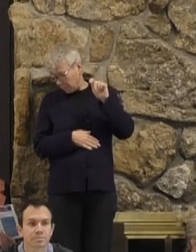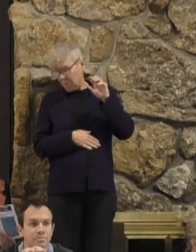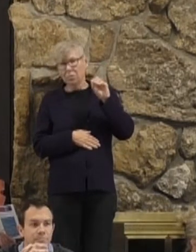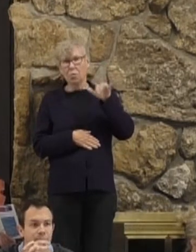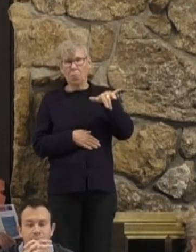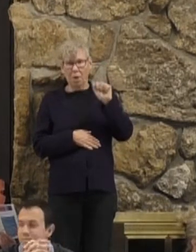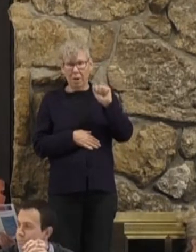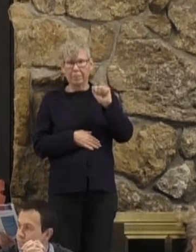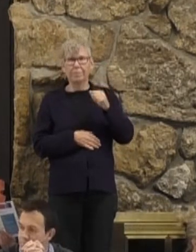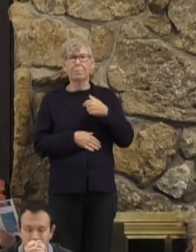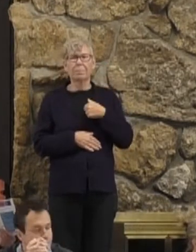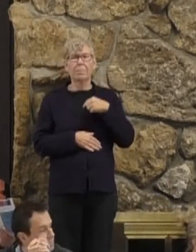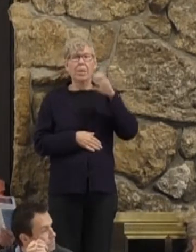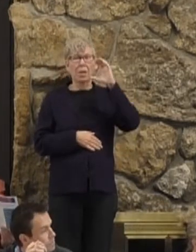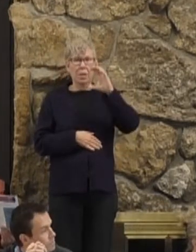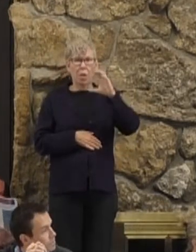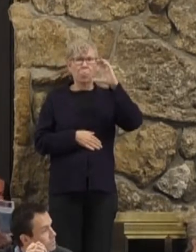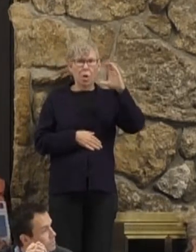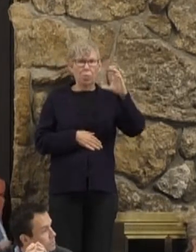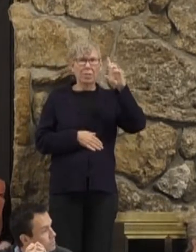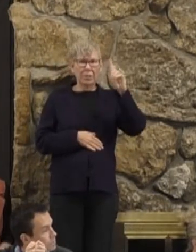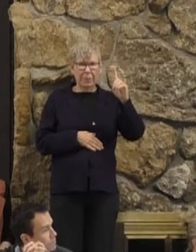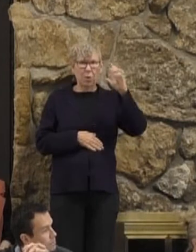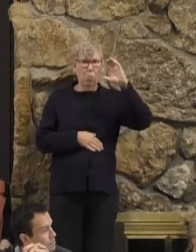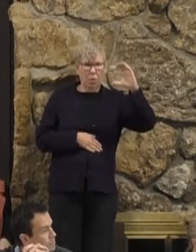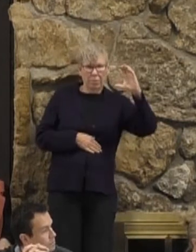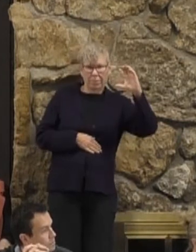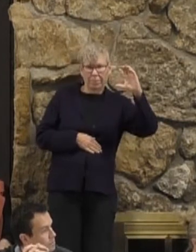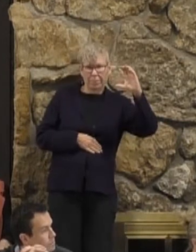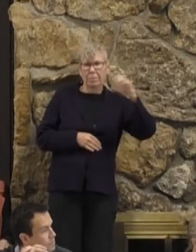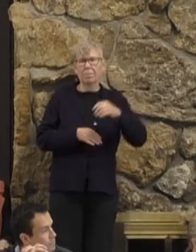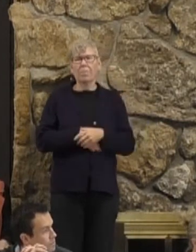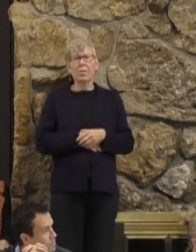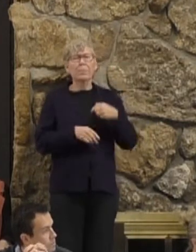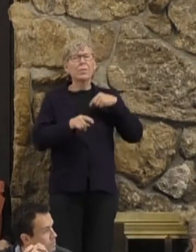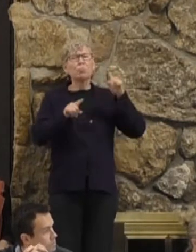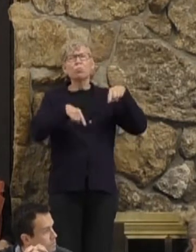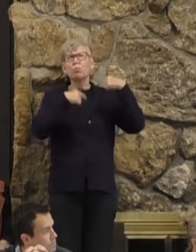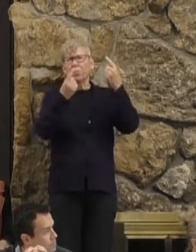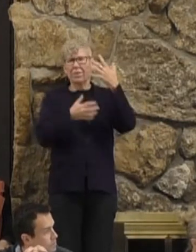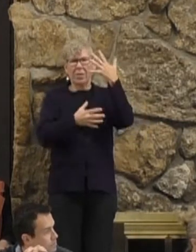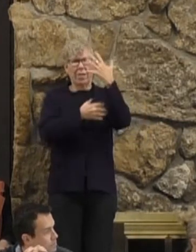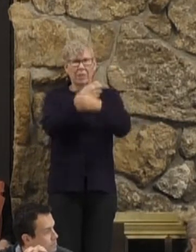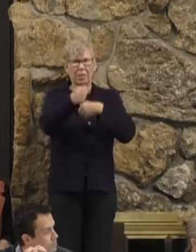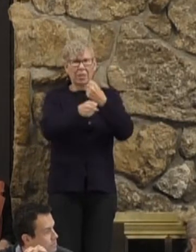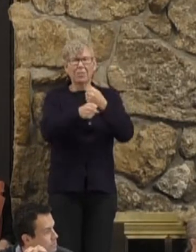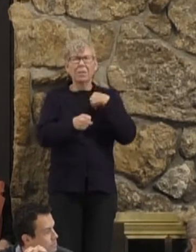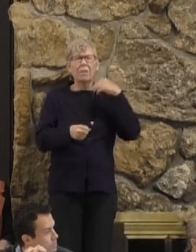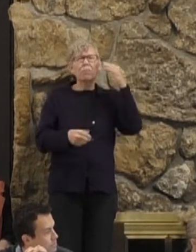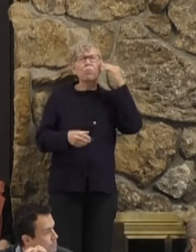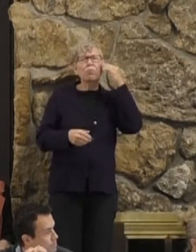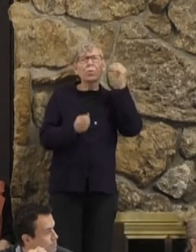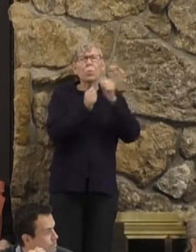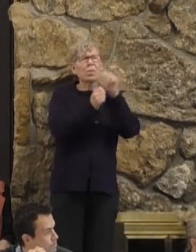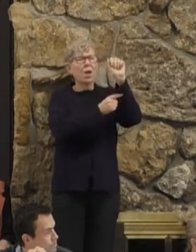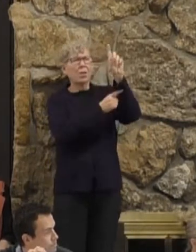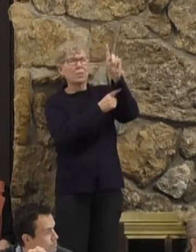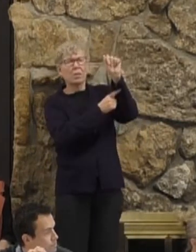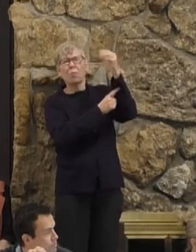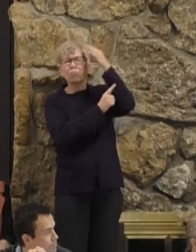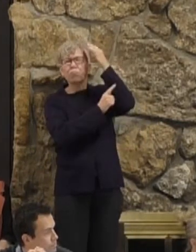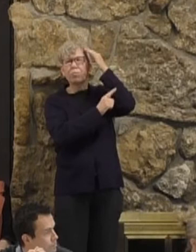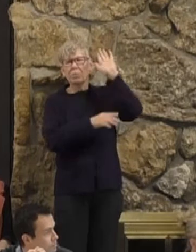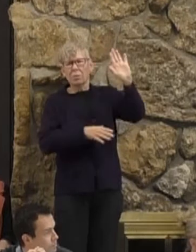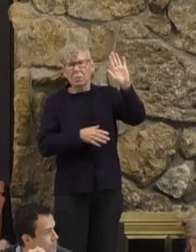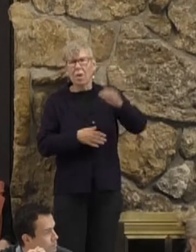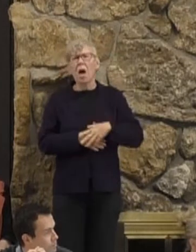work for about 5 years now, so I'm fairly familiar with the ADA and some of the other disability rights laws. As